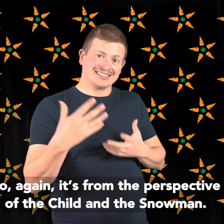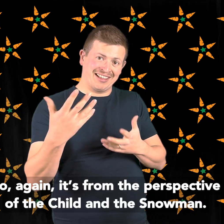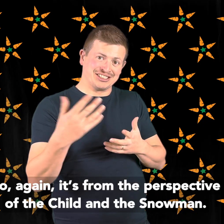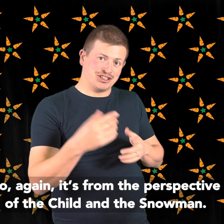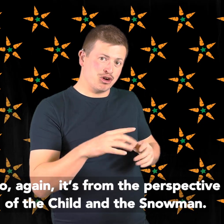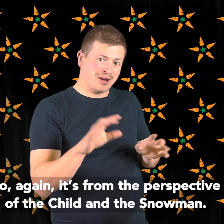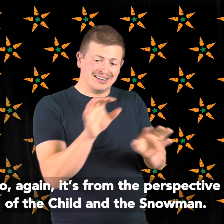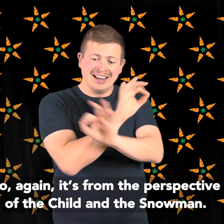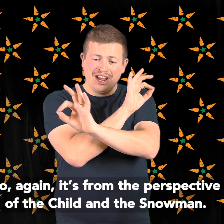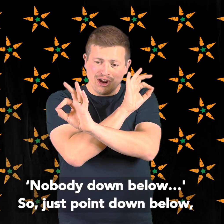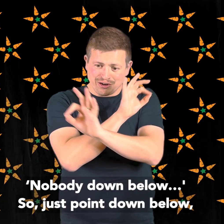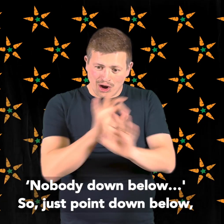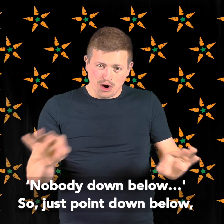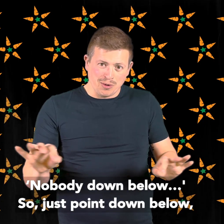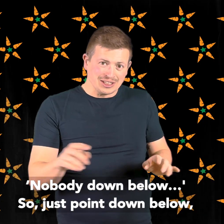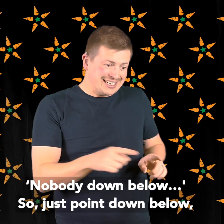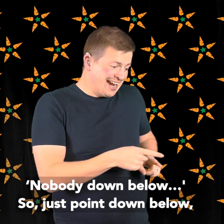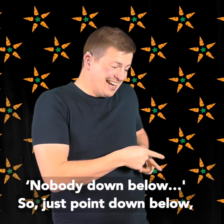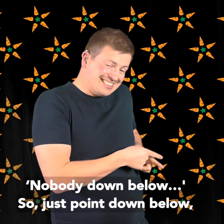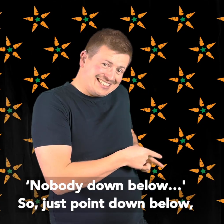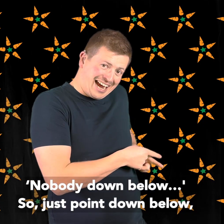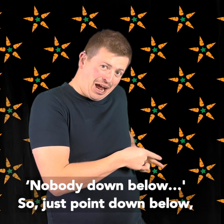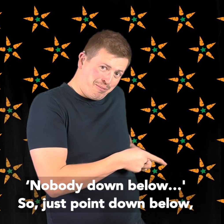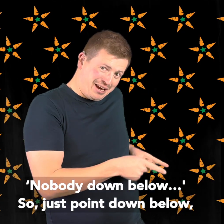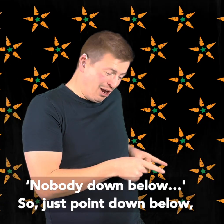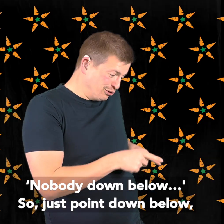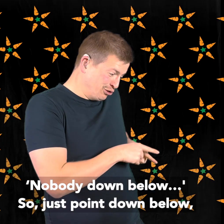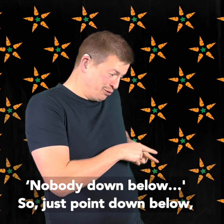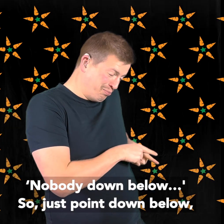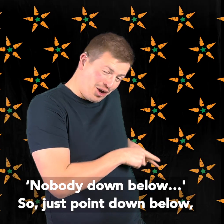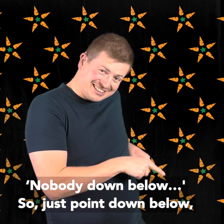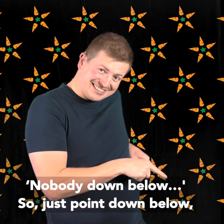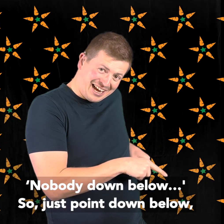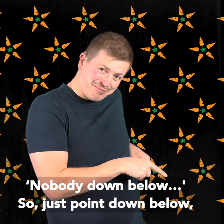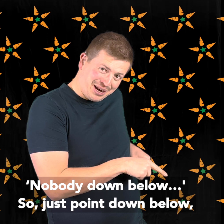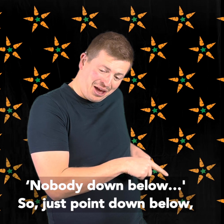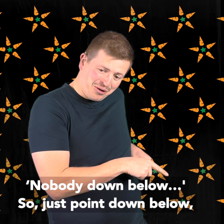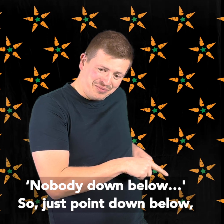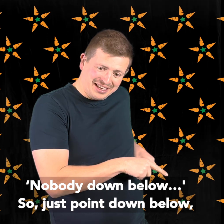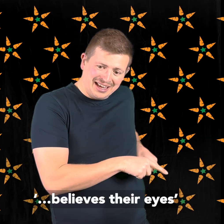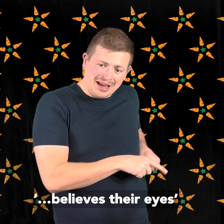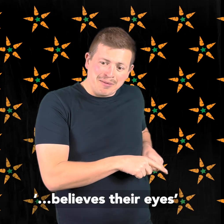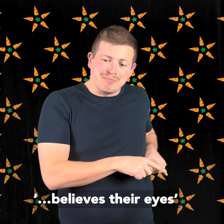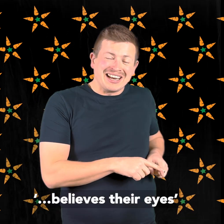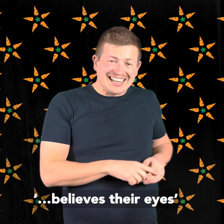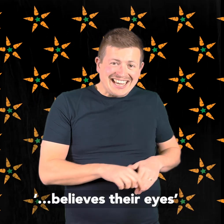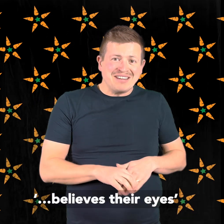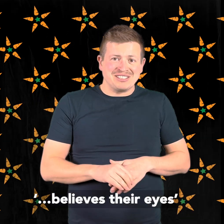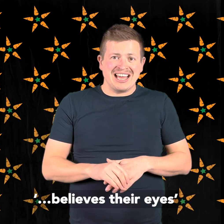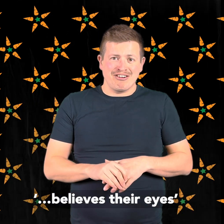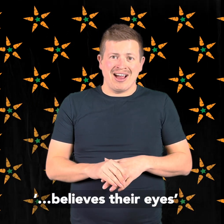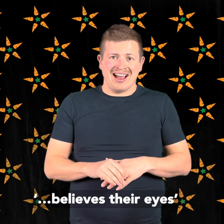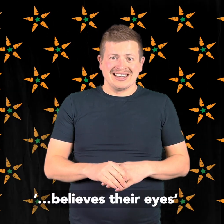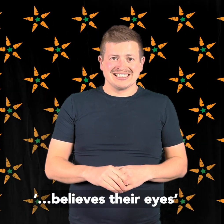and the snowman. Nobody down below, so just point down below, believes their eyes.